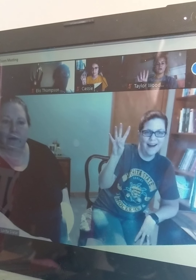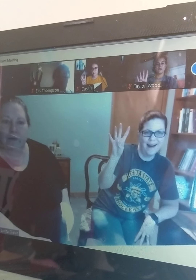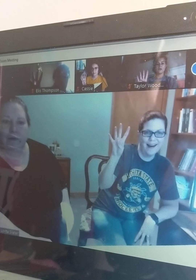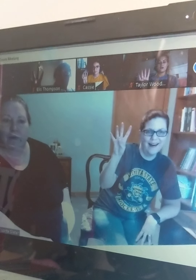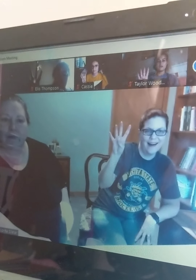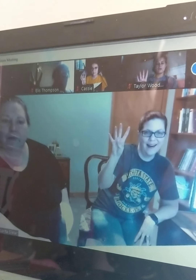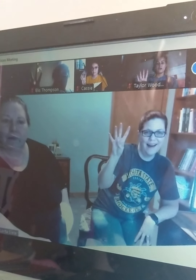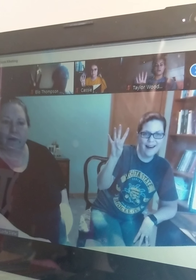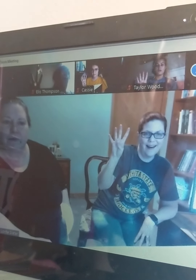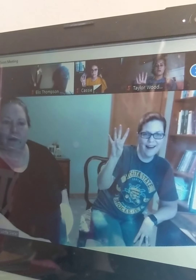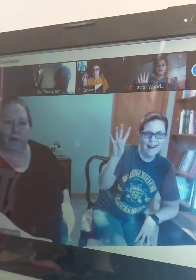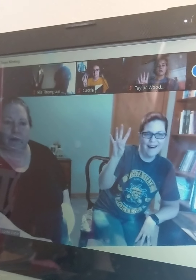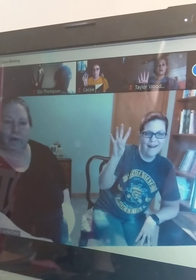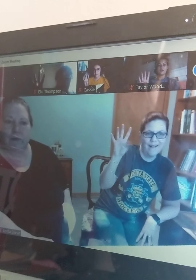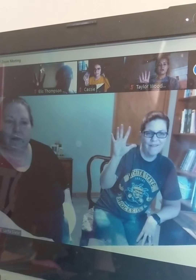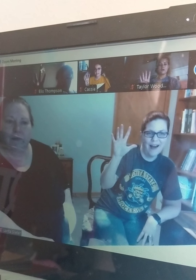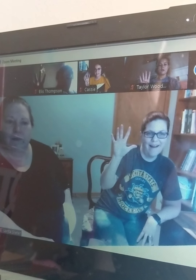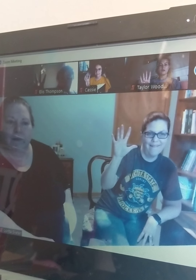4,